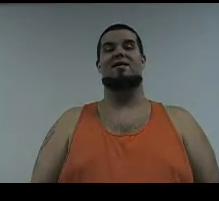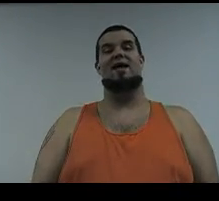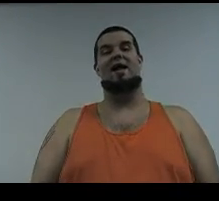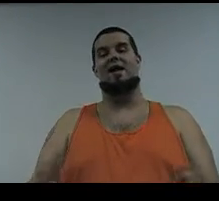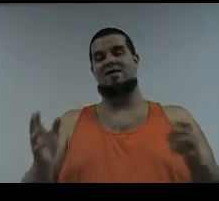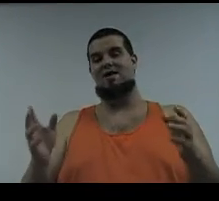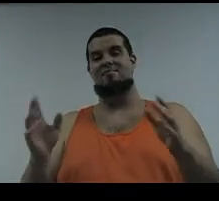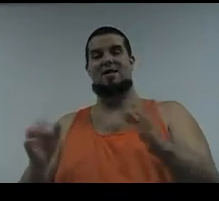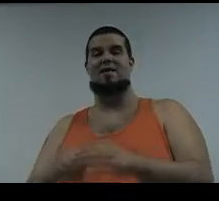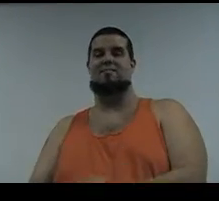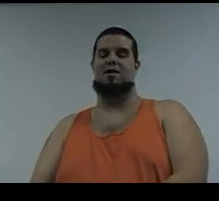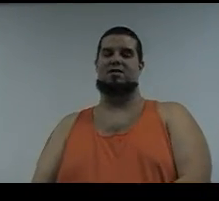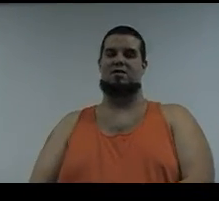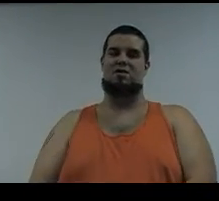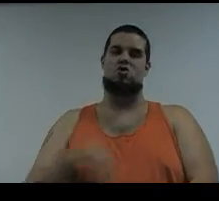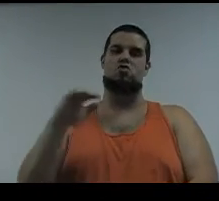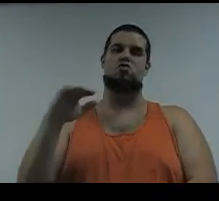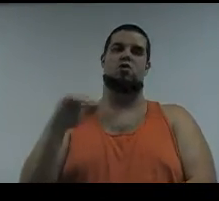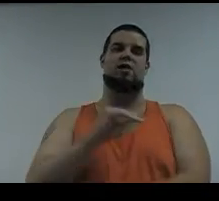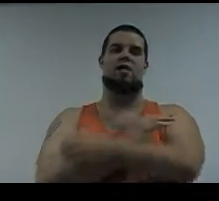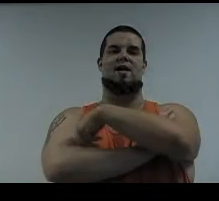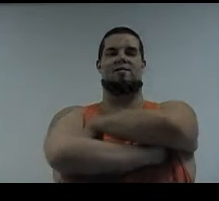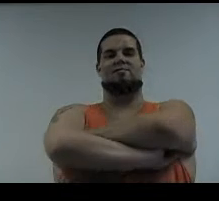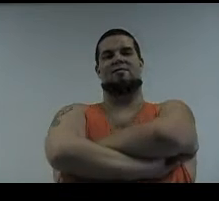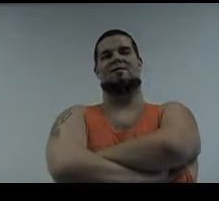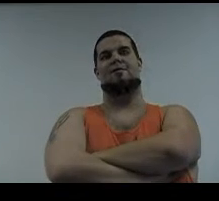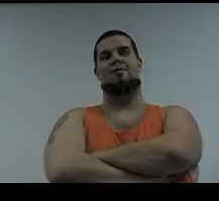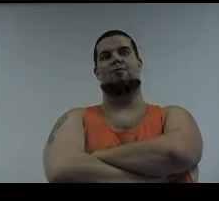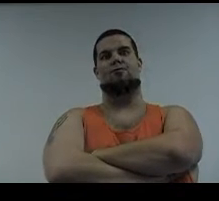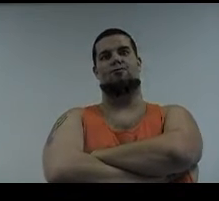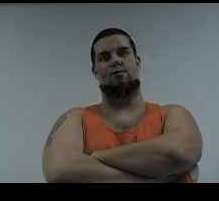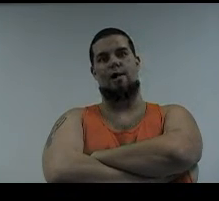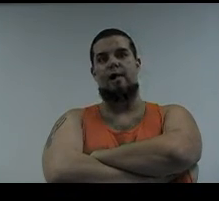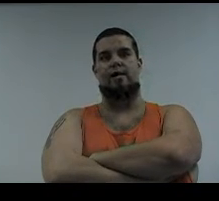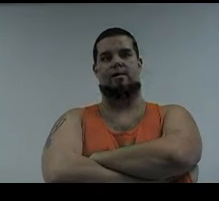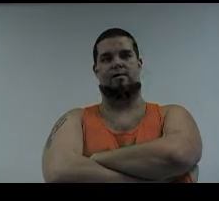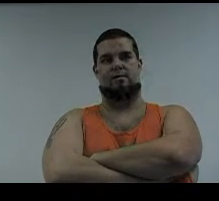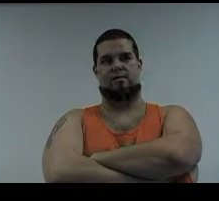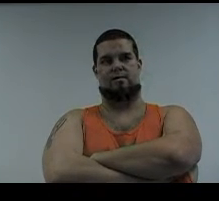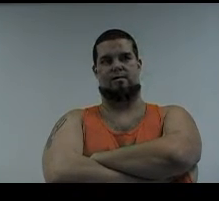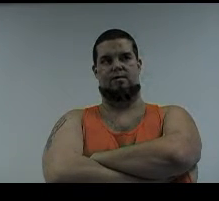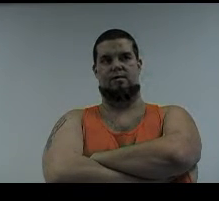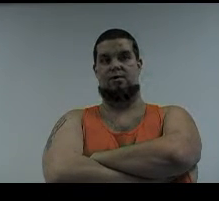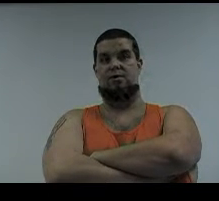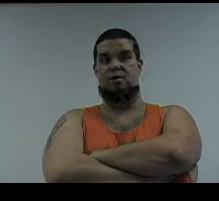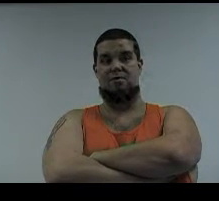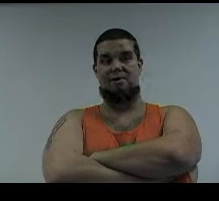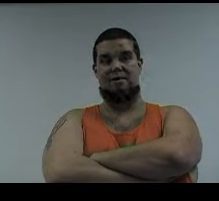And you can't beat that price. Newton, North Carolina. Free. You heard me.